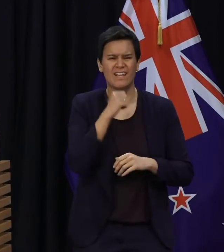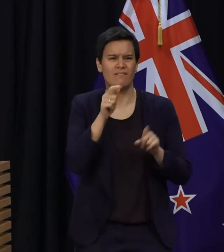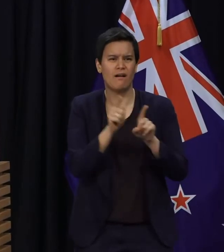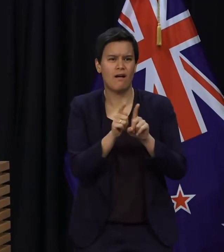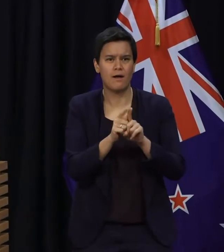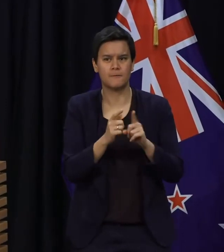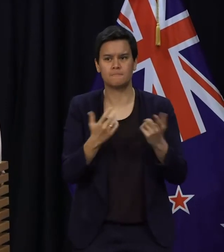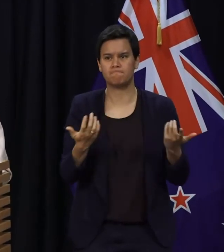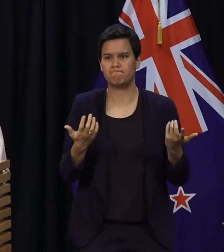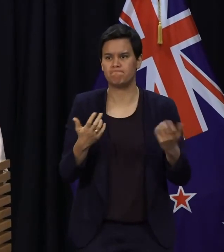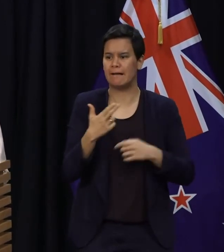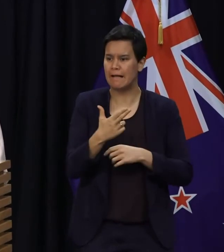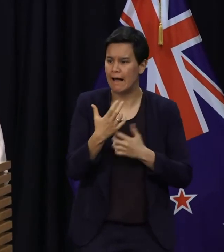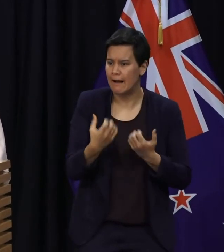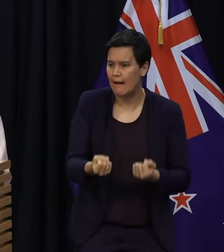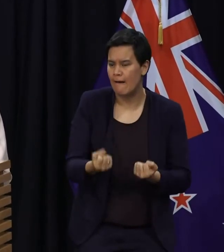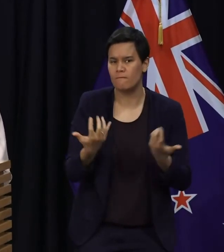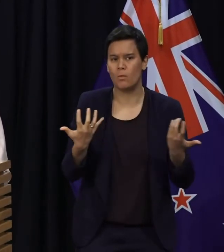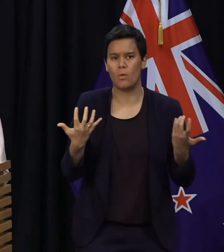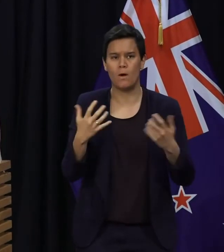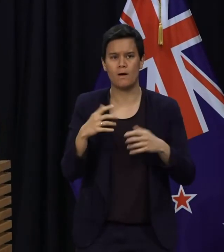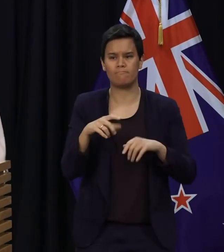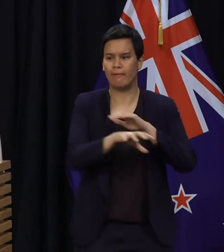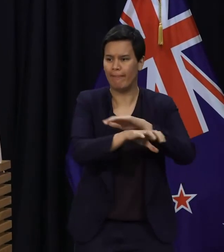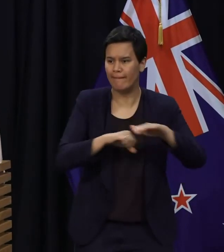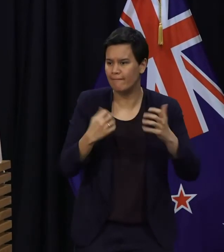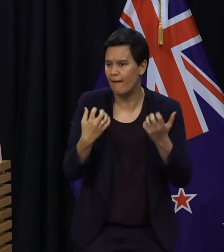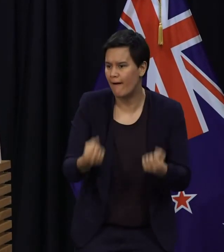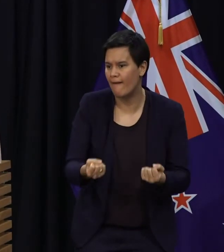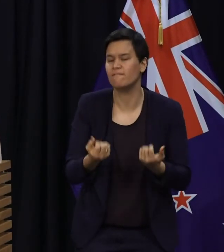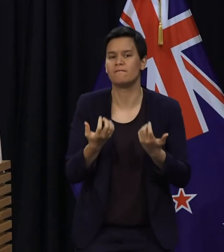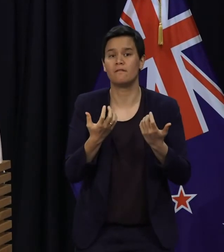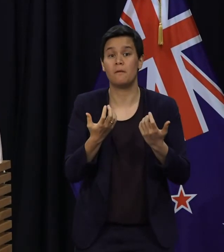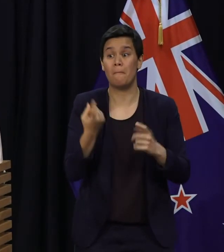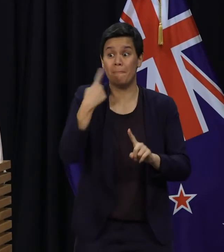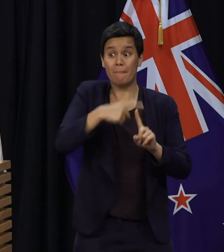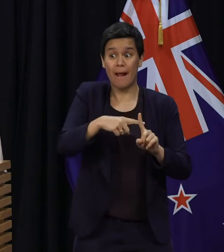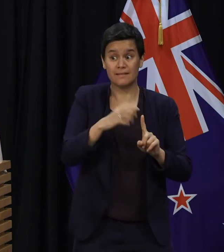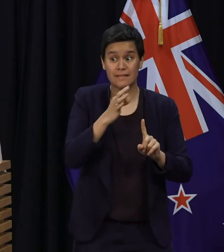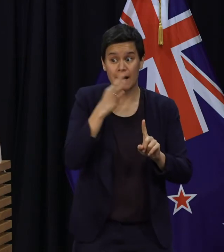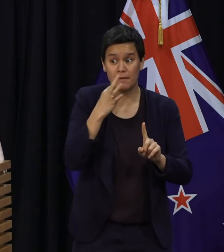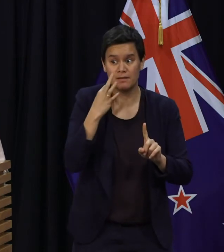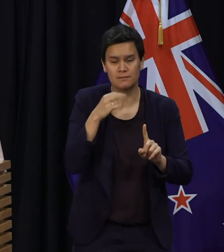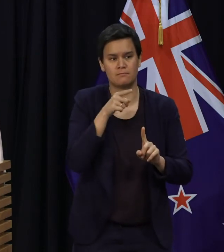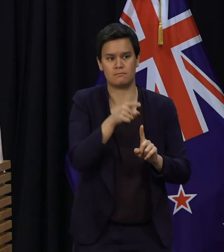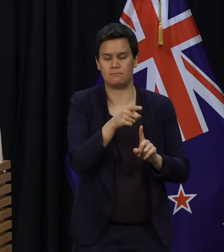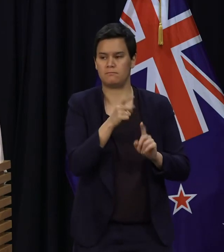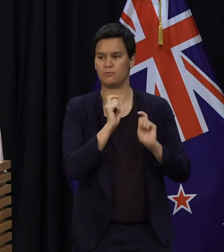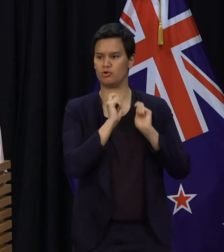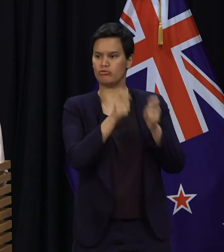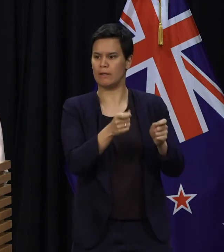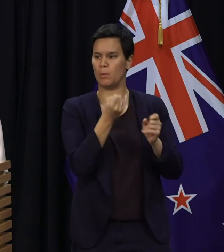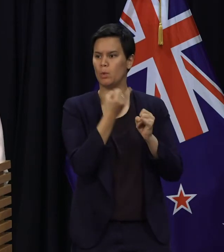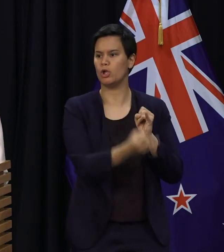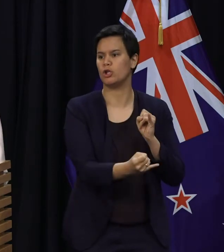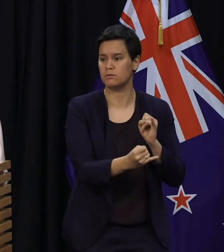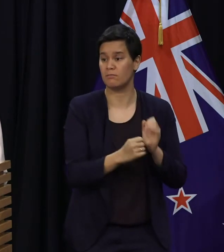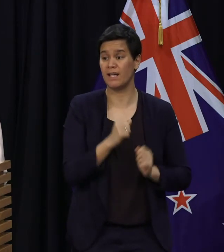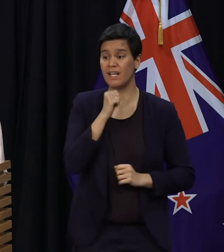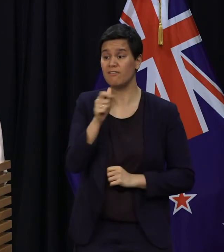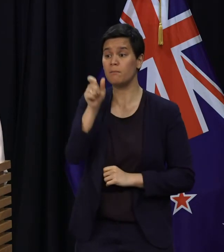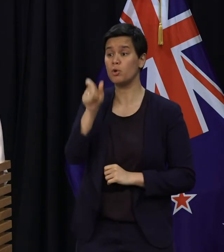on, that possession is then being added in that mix. That's the kind of data I want to drill into. Is it that when it's singularly a